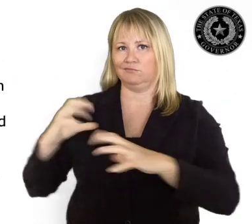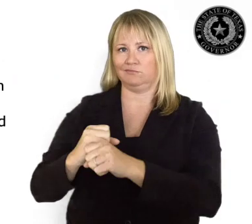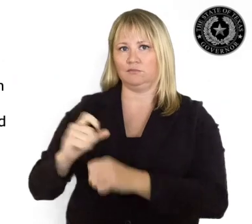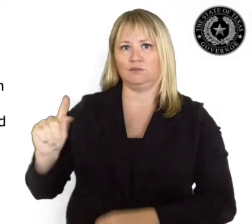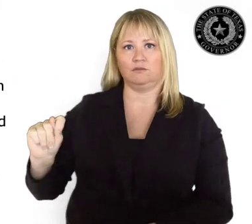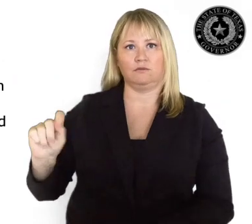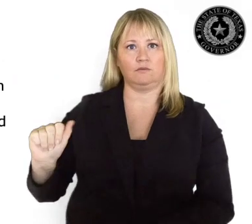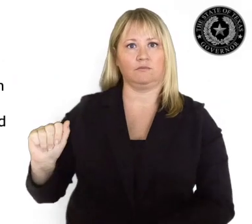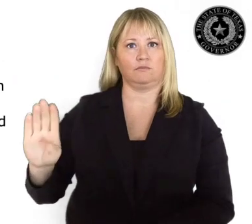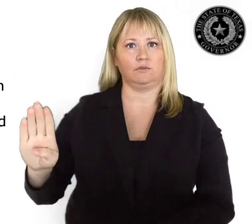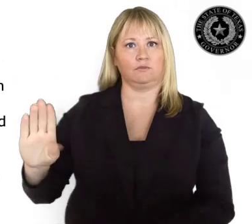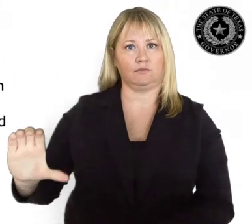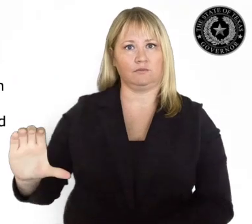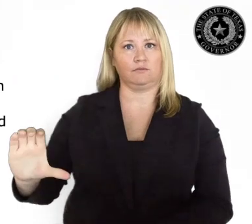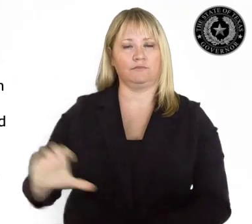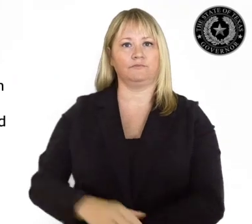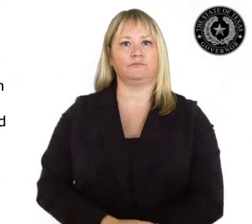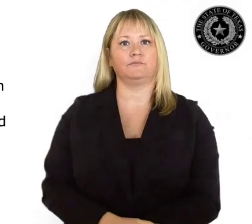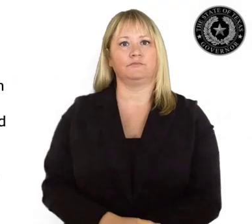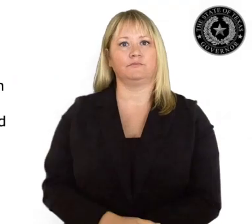paragraph.